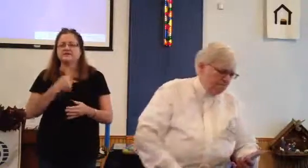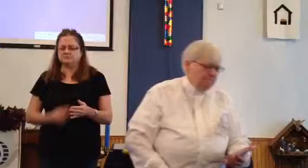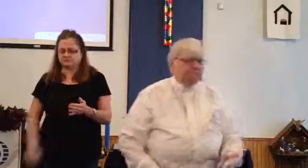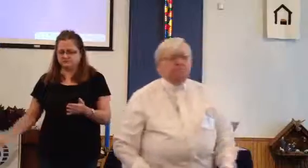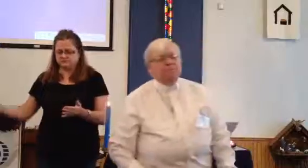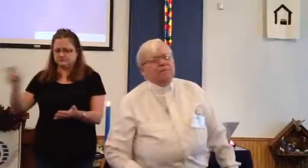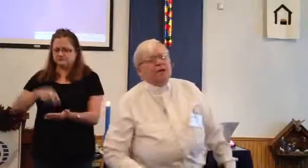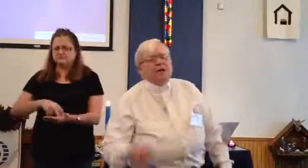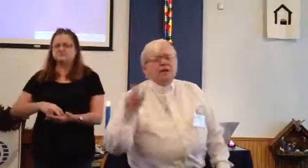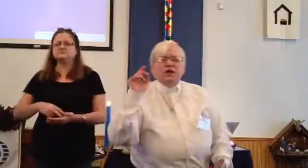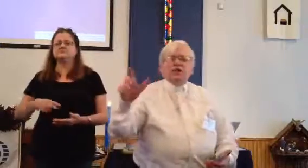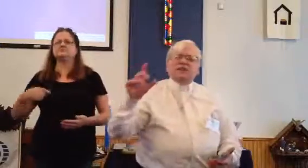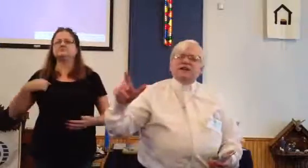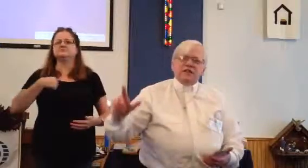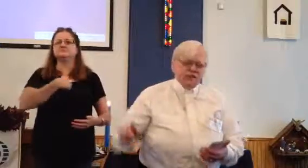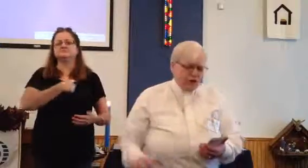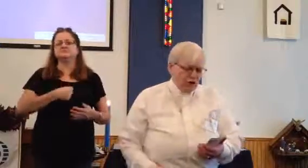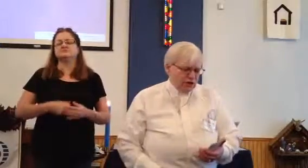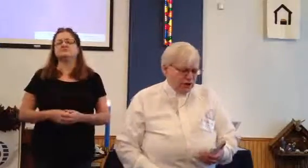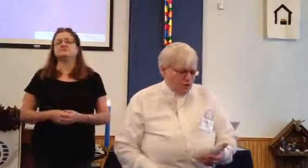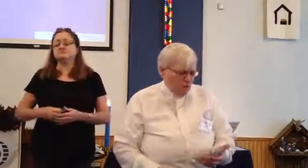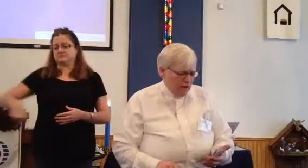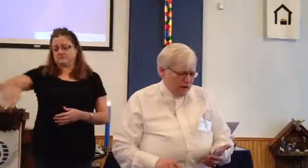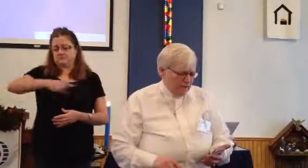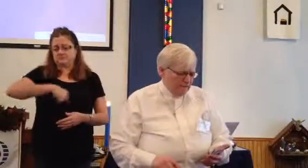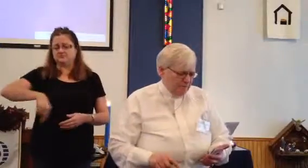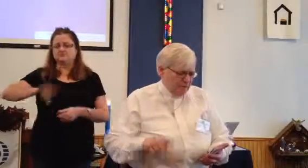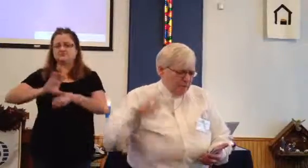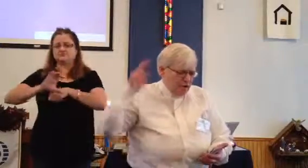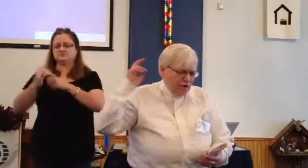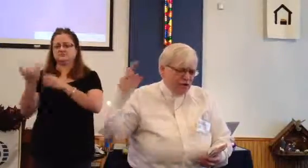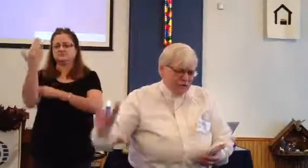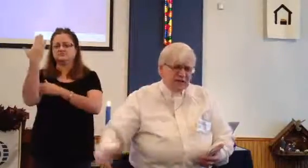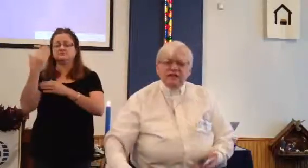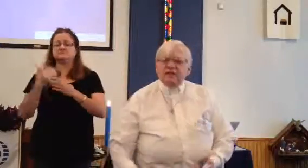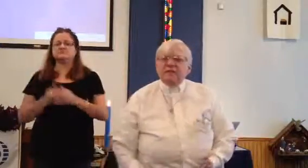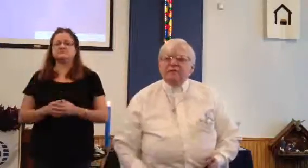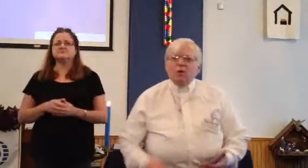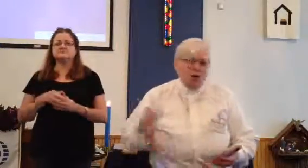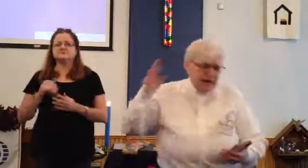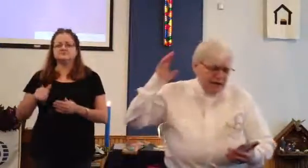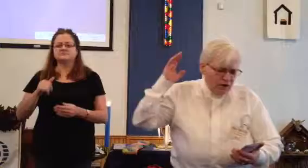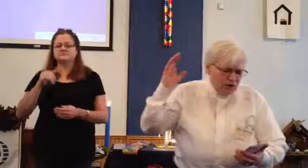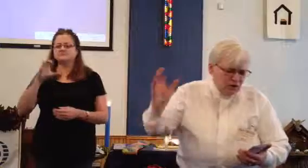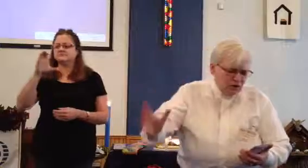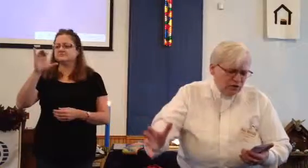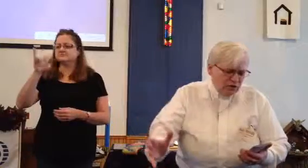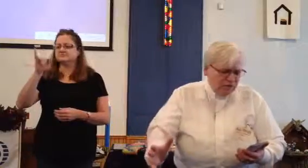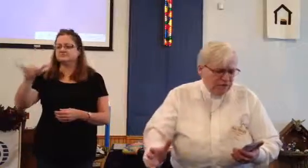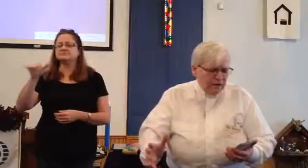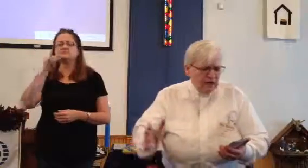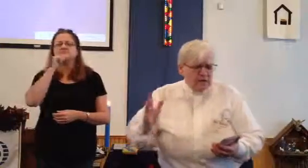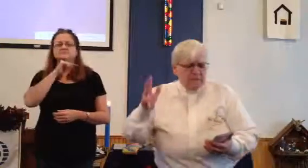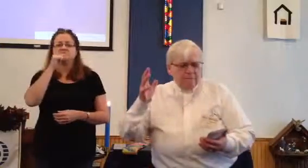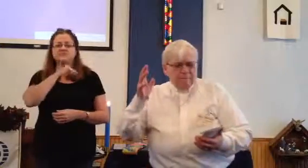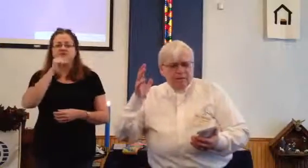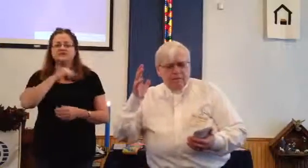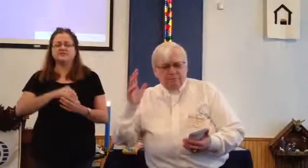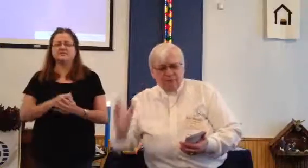we, those of us in this church this morning, those of us in the city of Milwaukee, those of